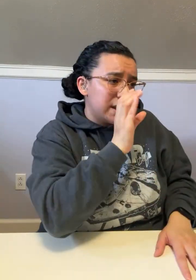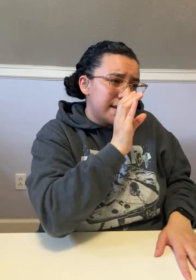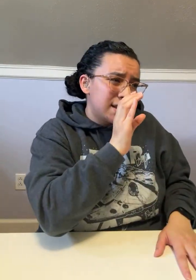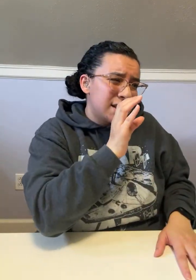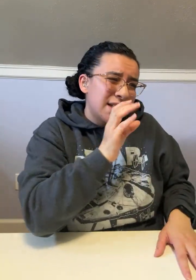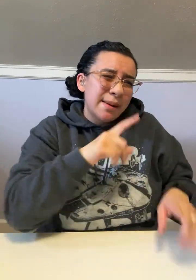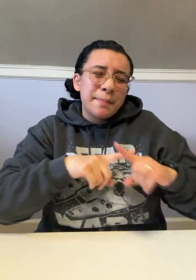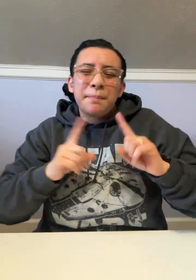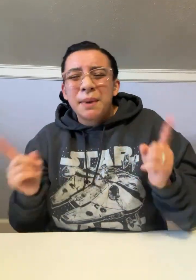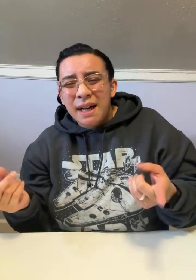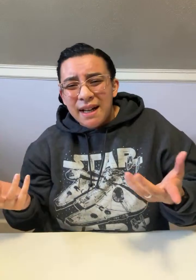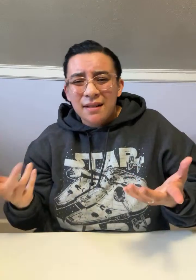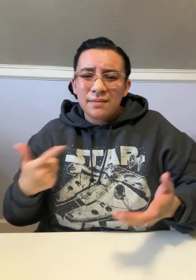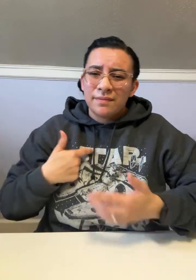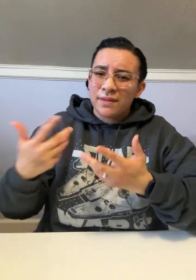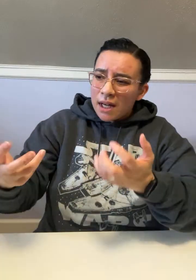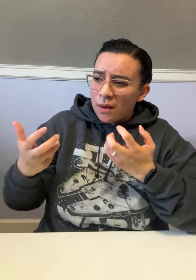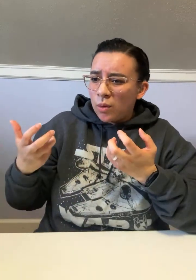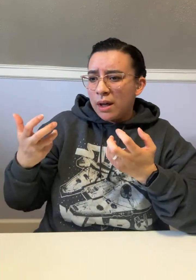drinks, but I want